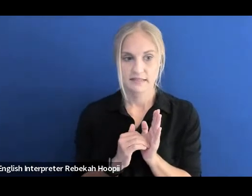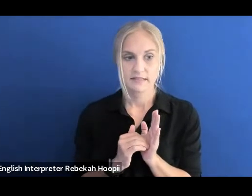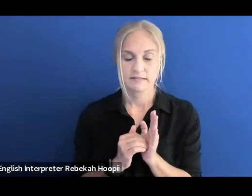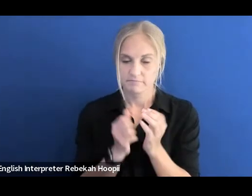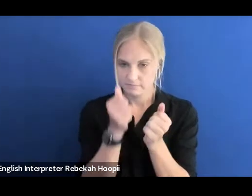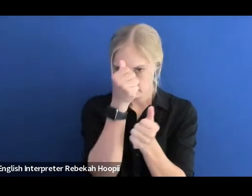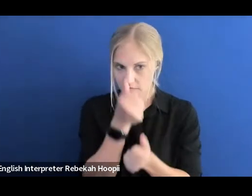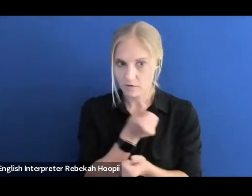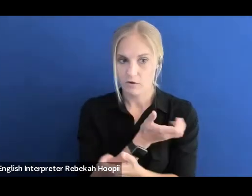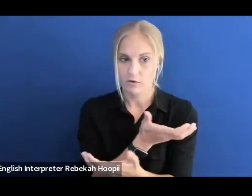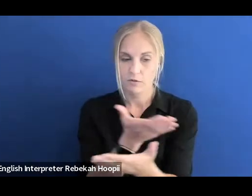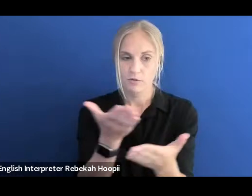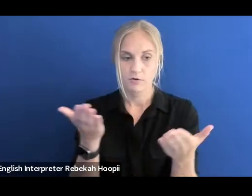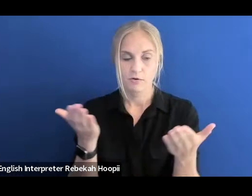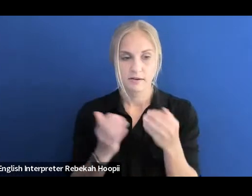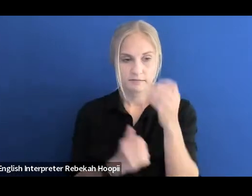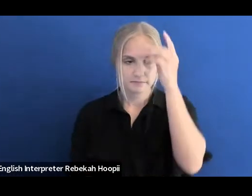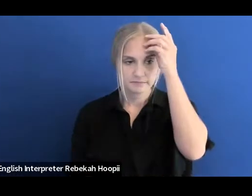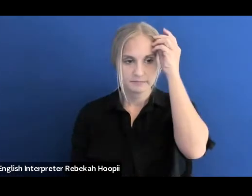Aloha no.